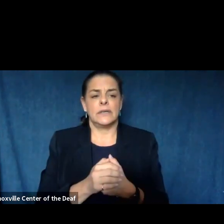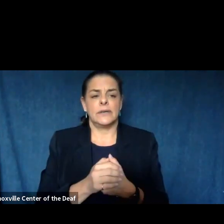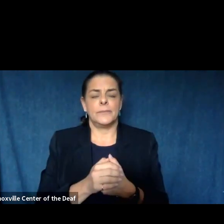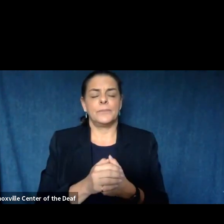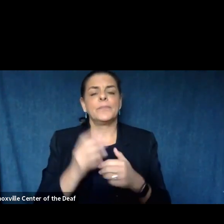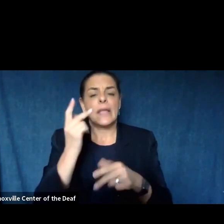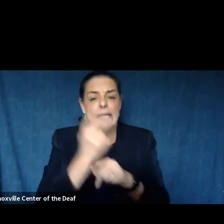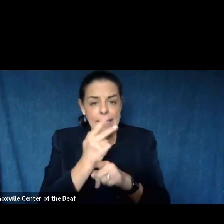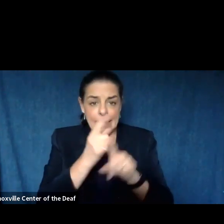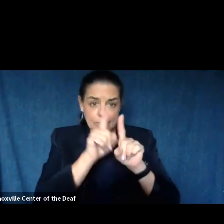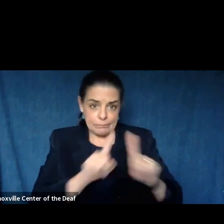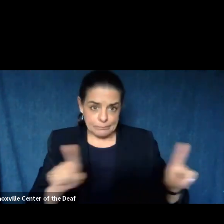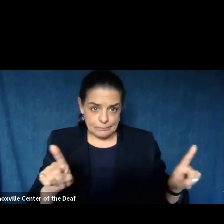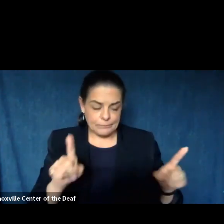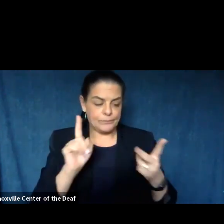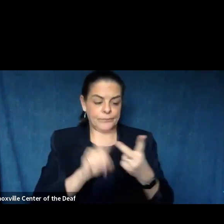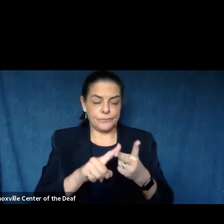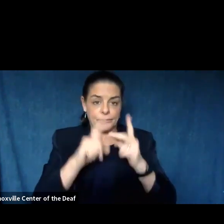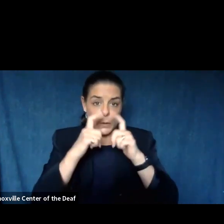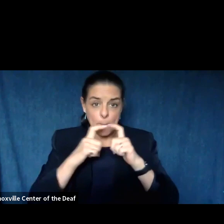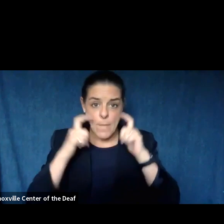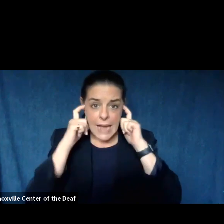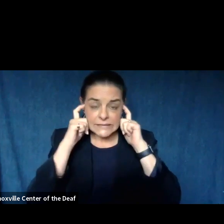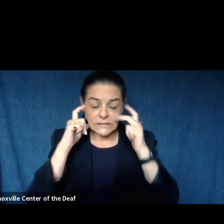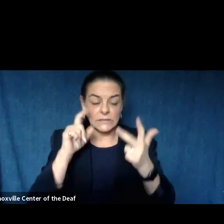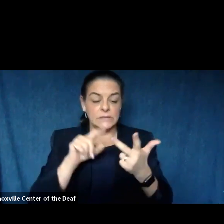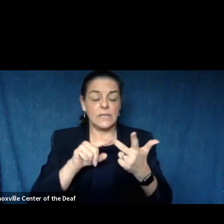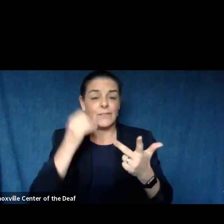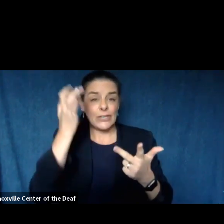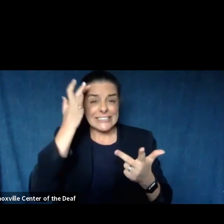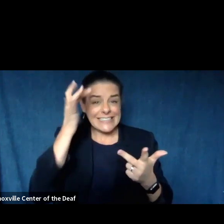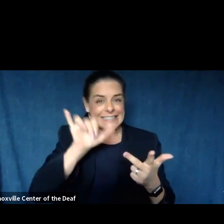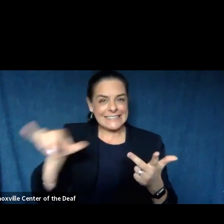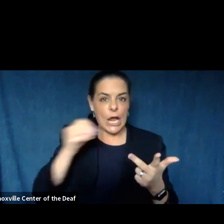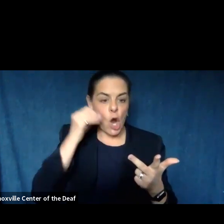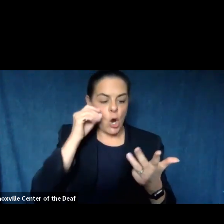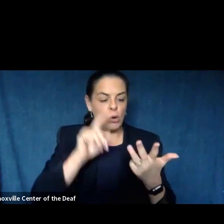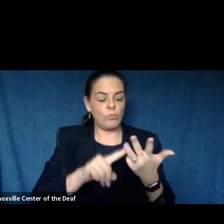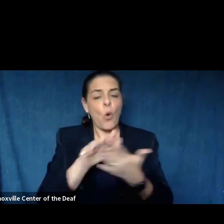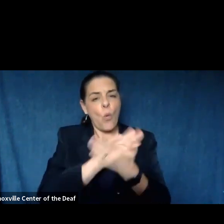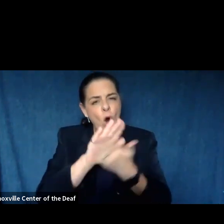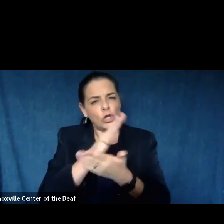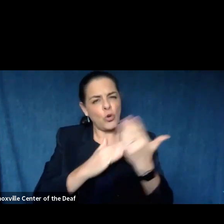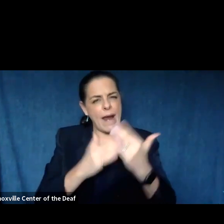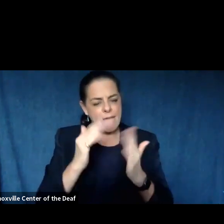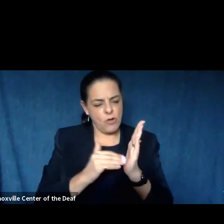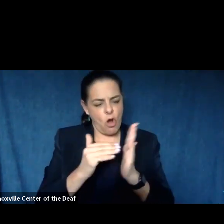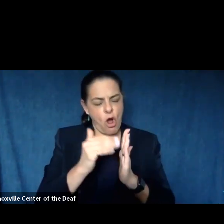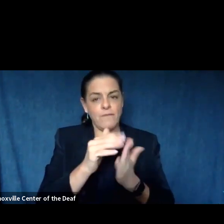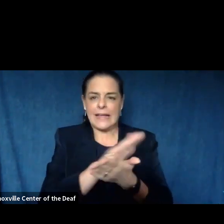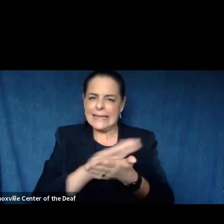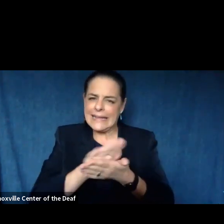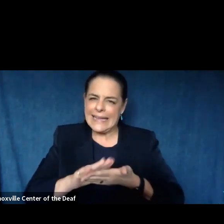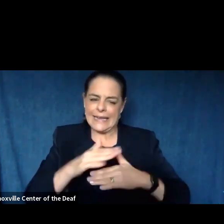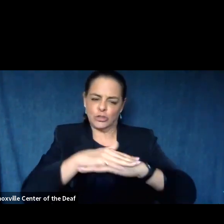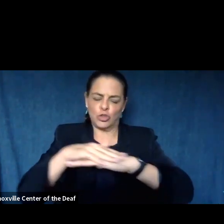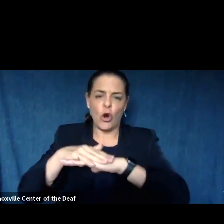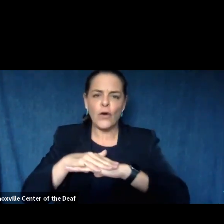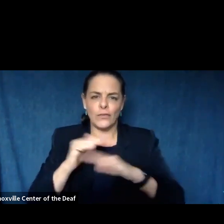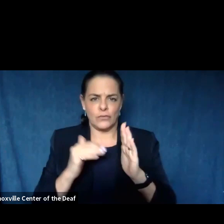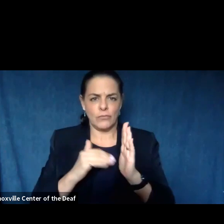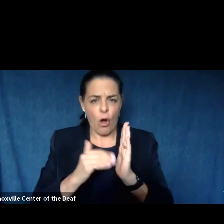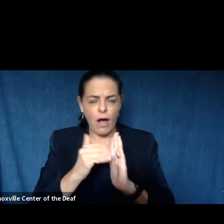Maintain social distancing, wear a mask, stay home if you're sick, wash your hands regularly and clean surfaces regularly. Those